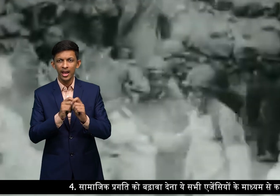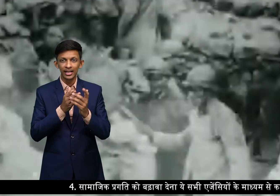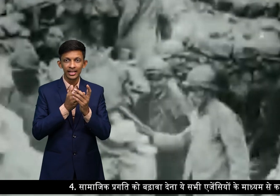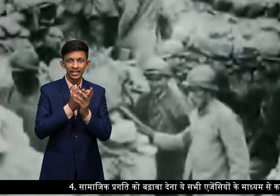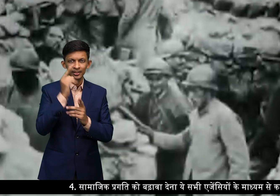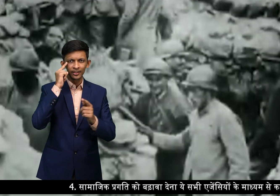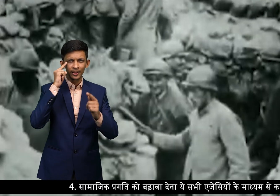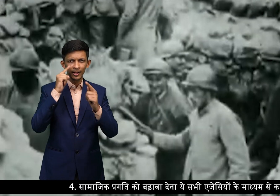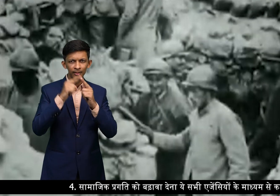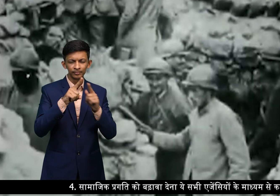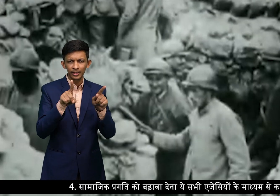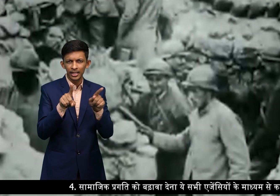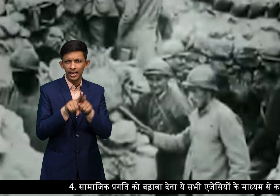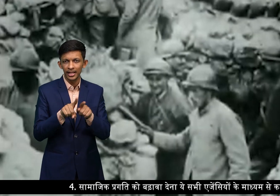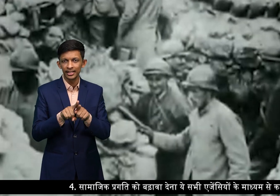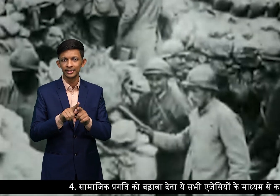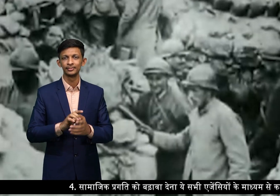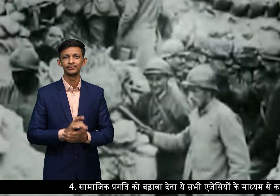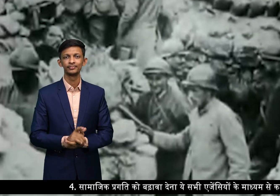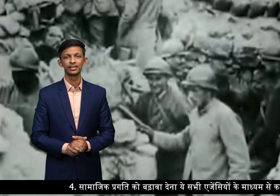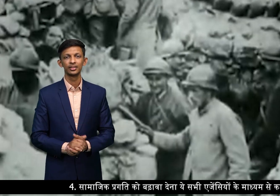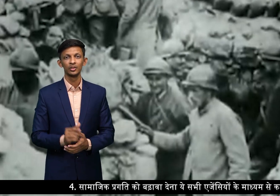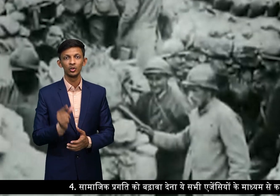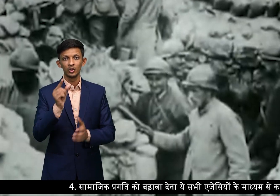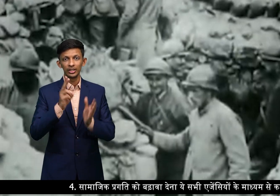These all work through agencies like